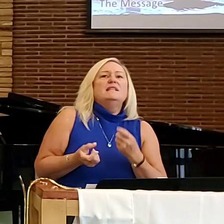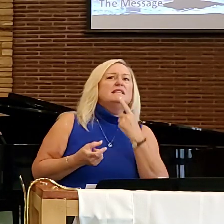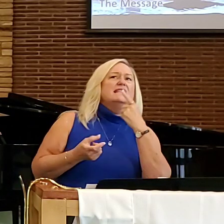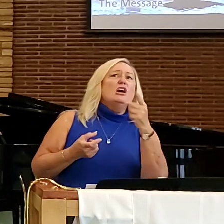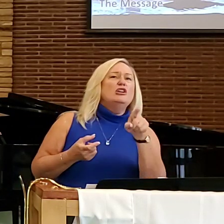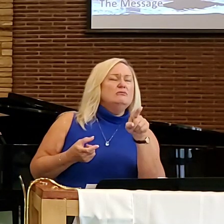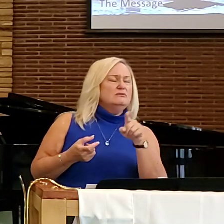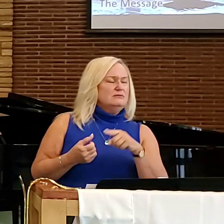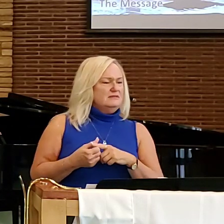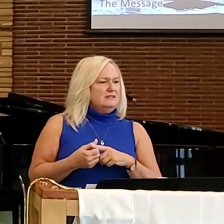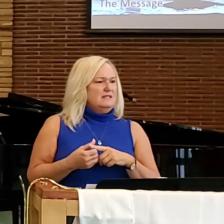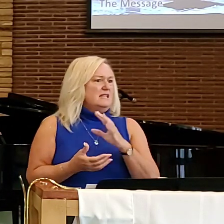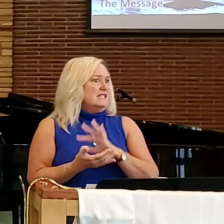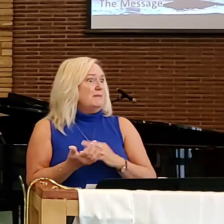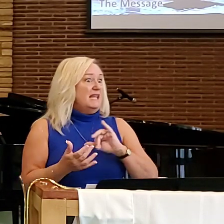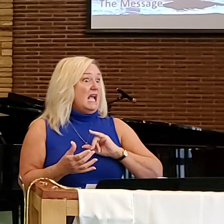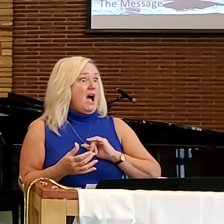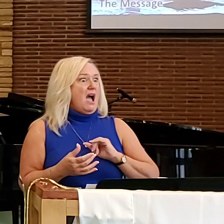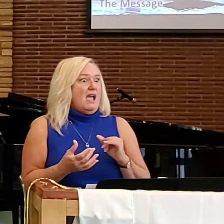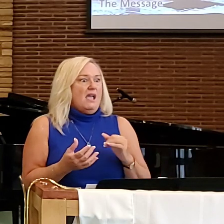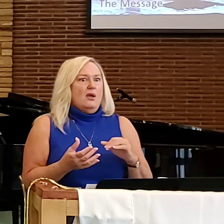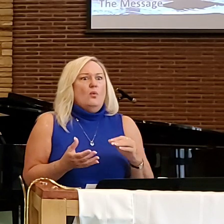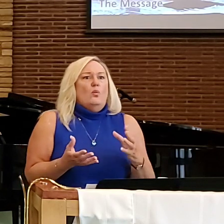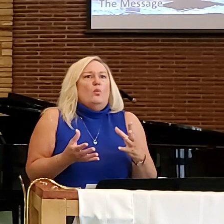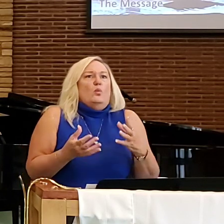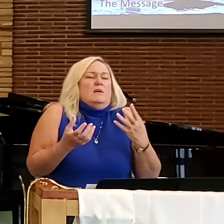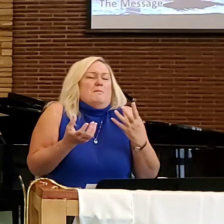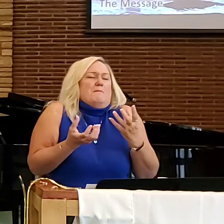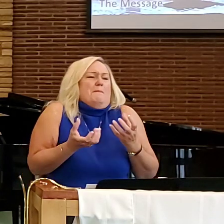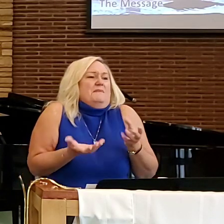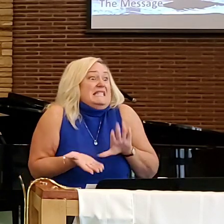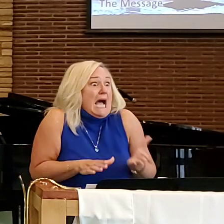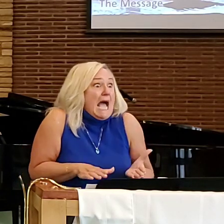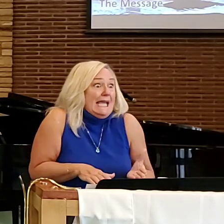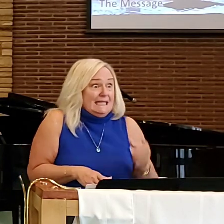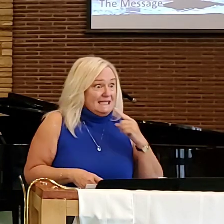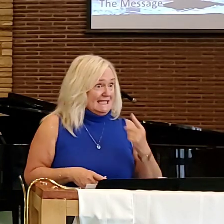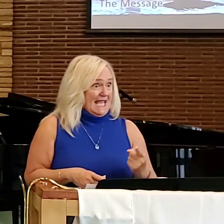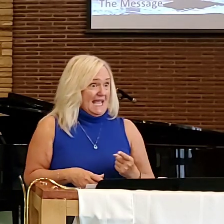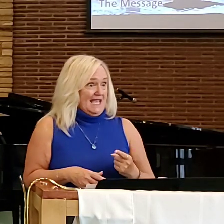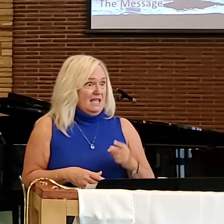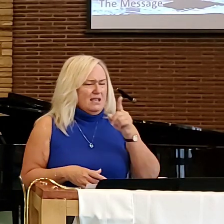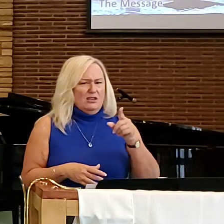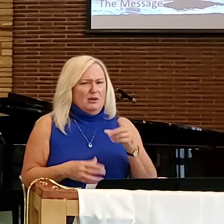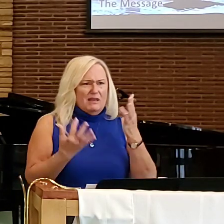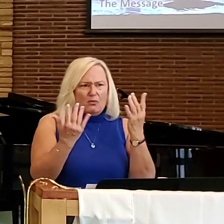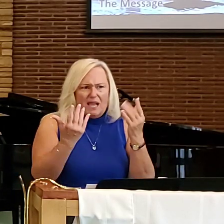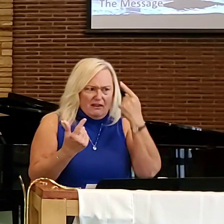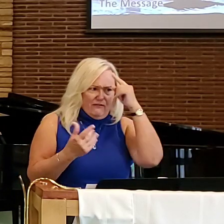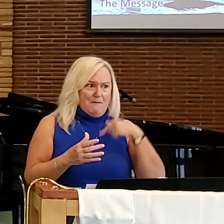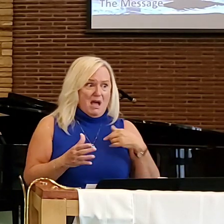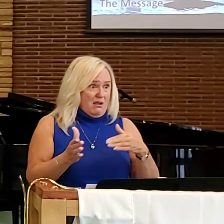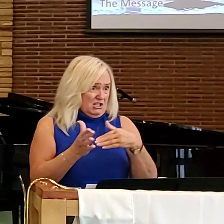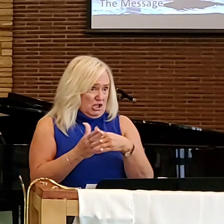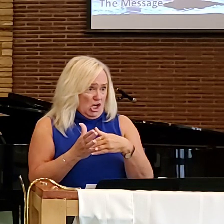you, something I've been dying to say. You've been waiting for my